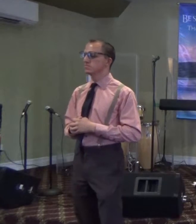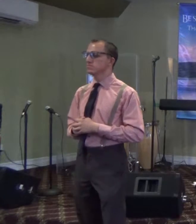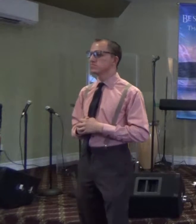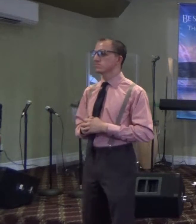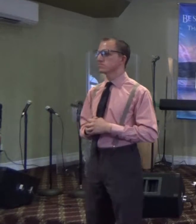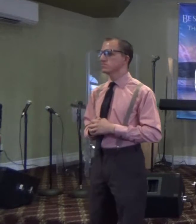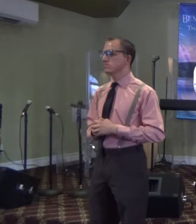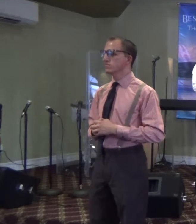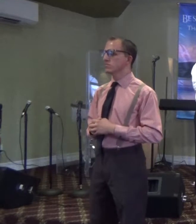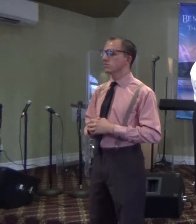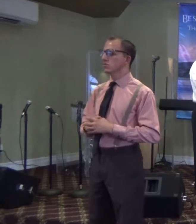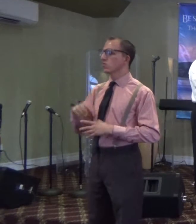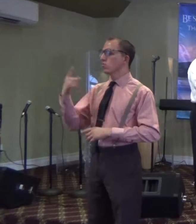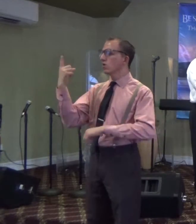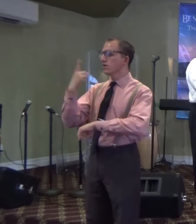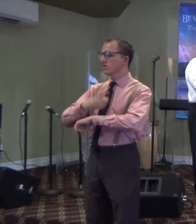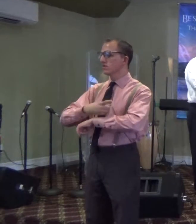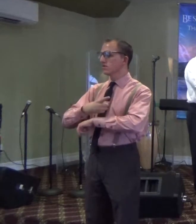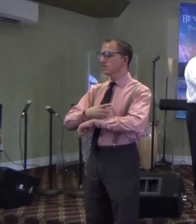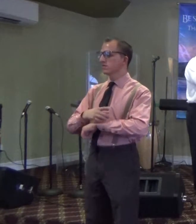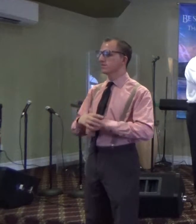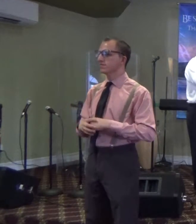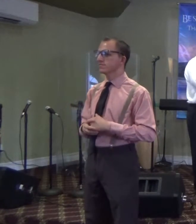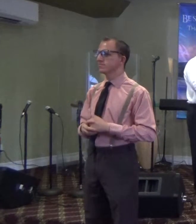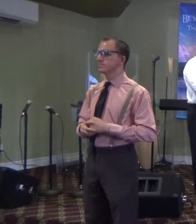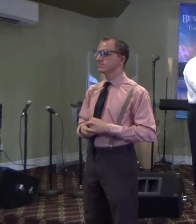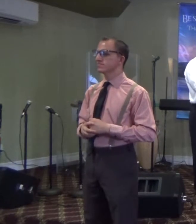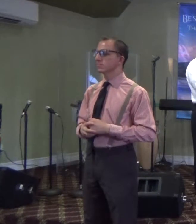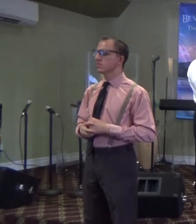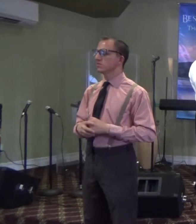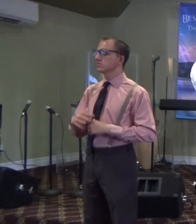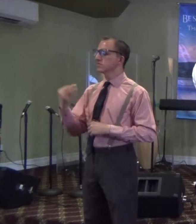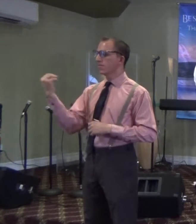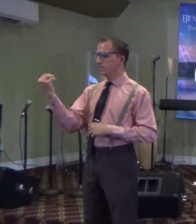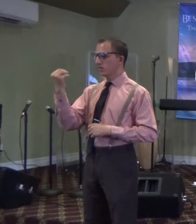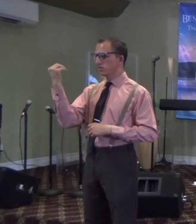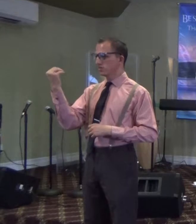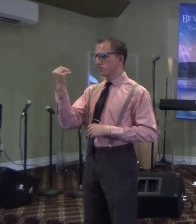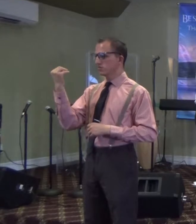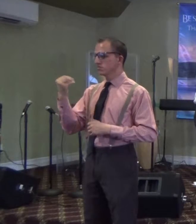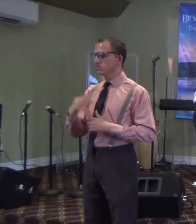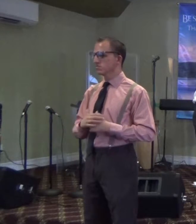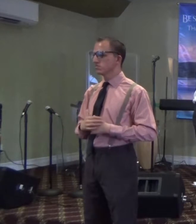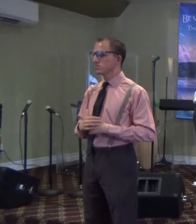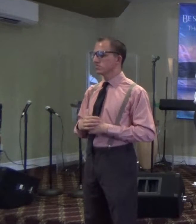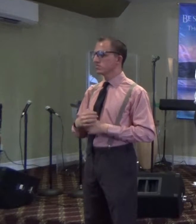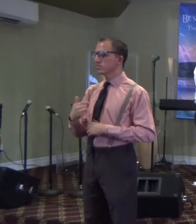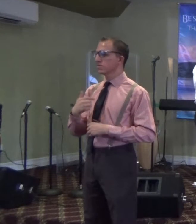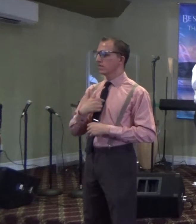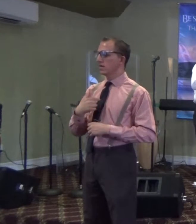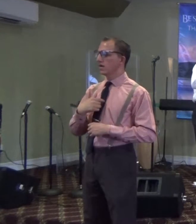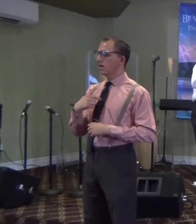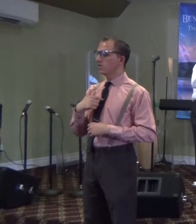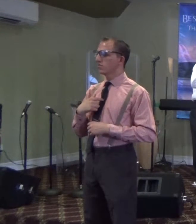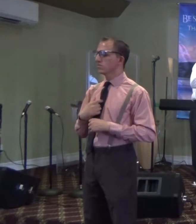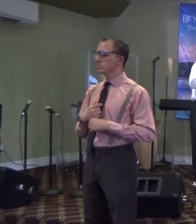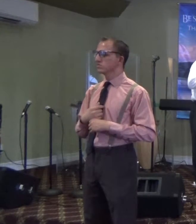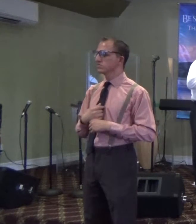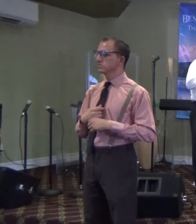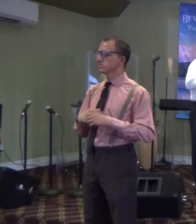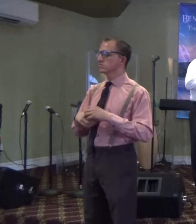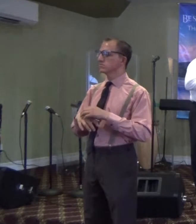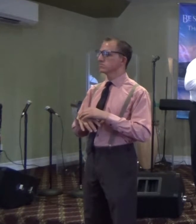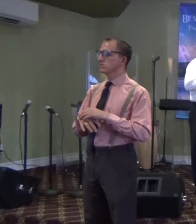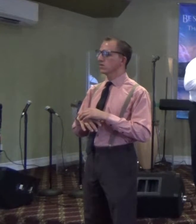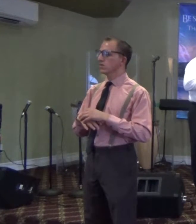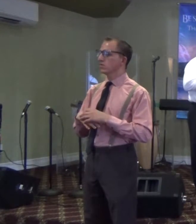Un cierto día, A certain day, era un lunes, it was a Monday, yo estaba saliendo I was going